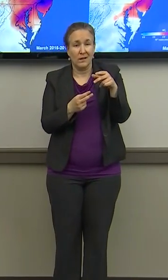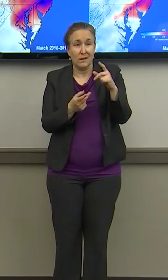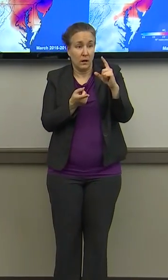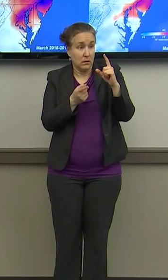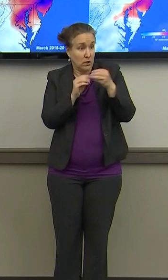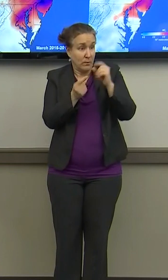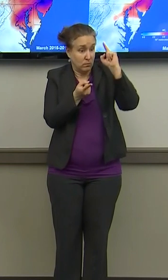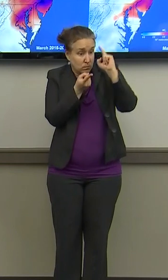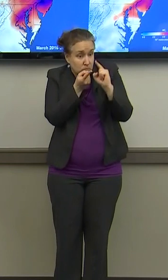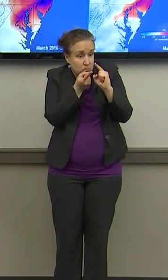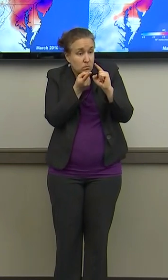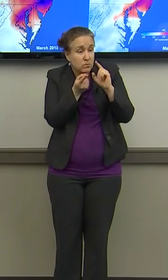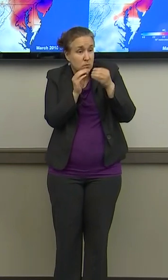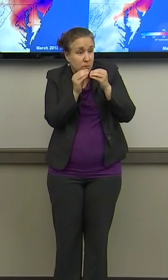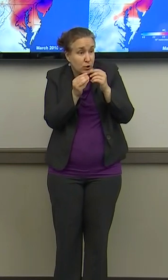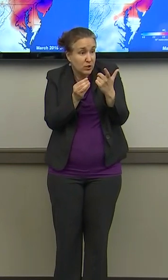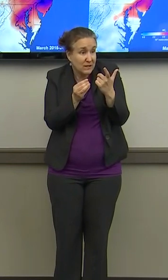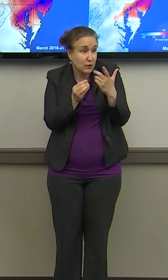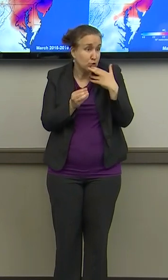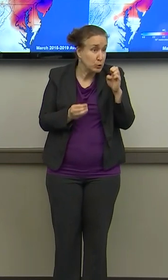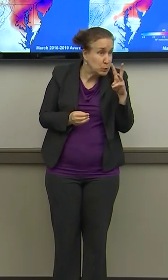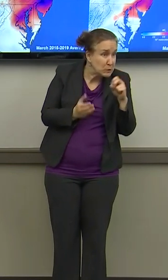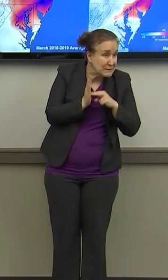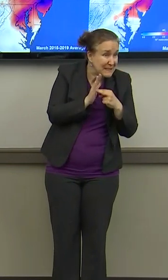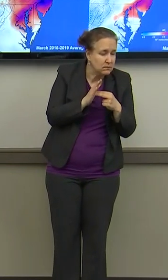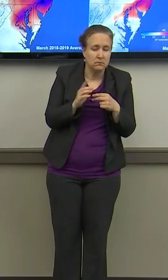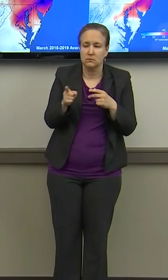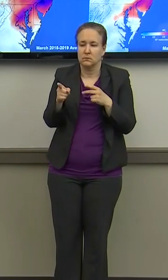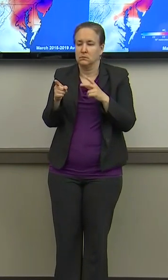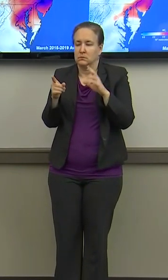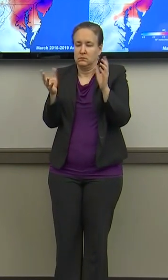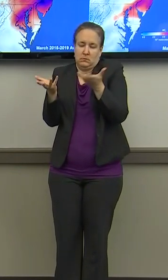deaths? No. Good news? No.